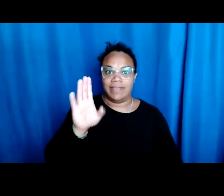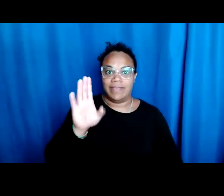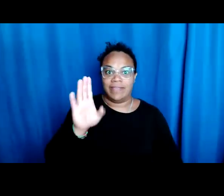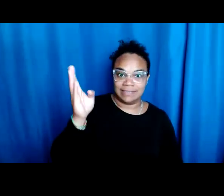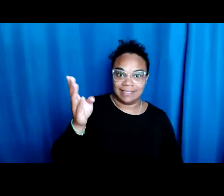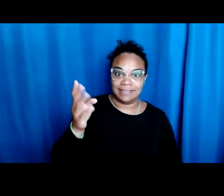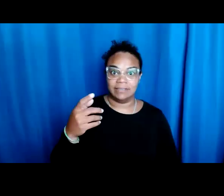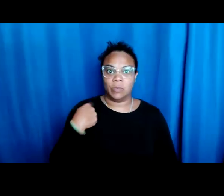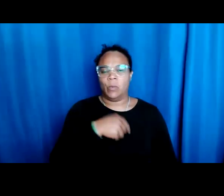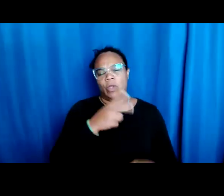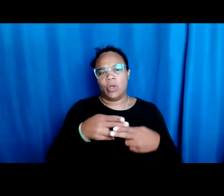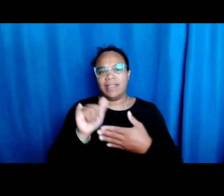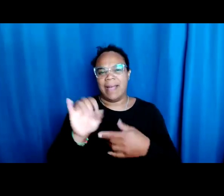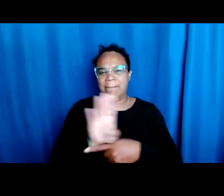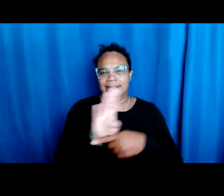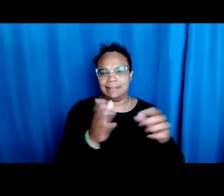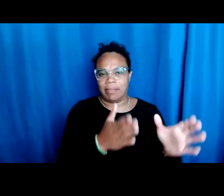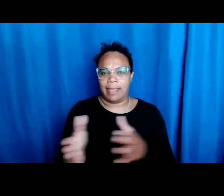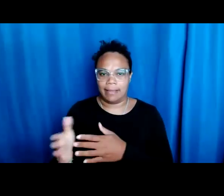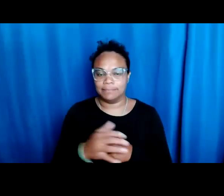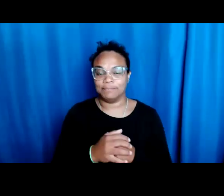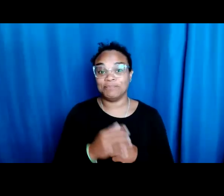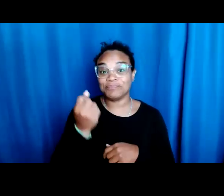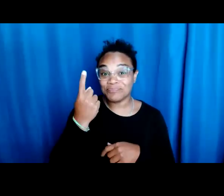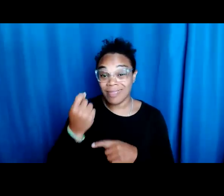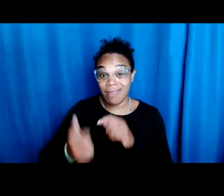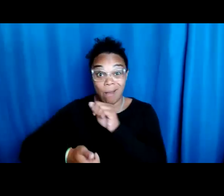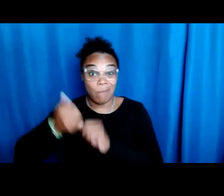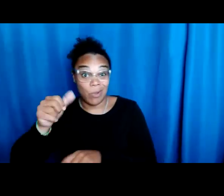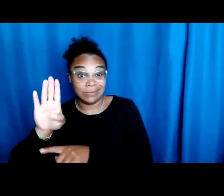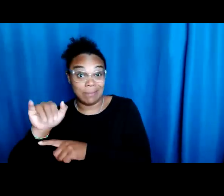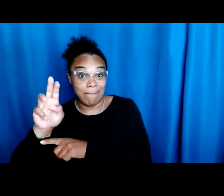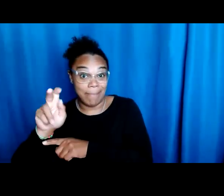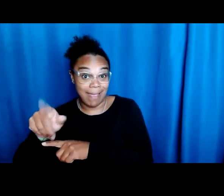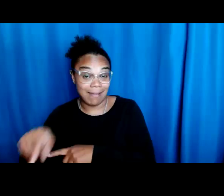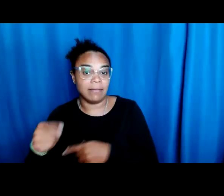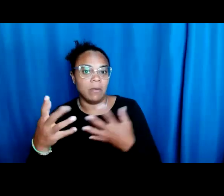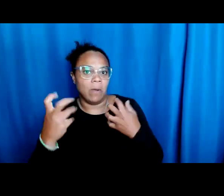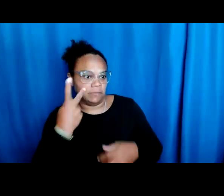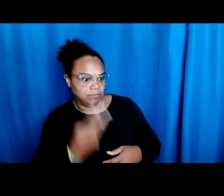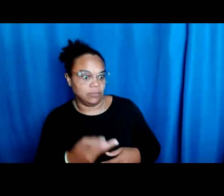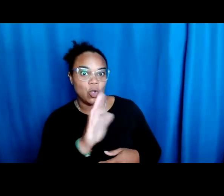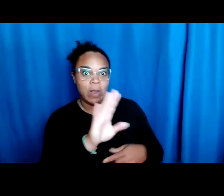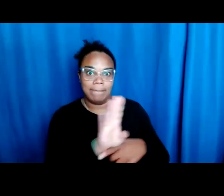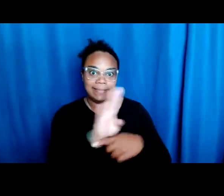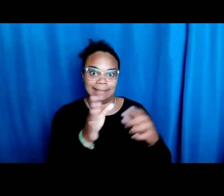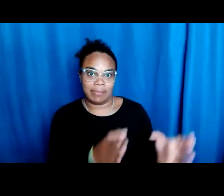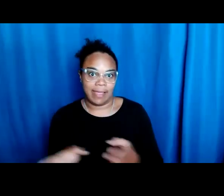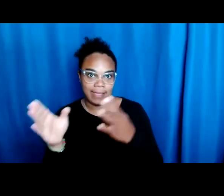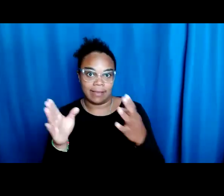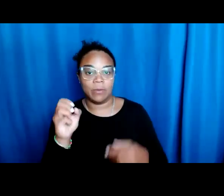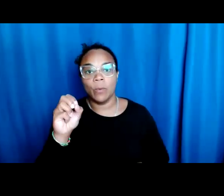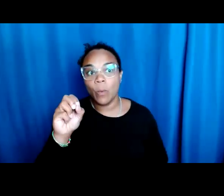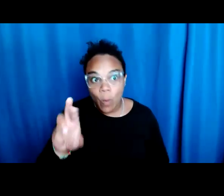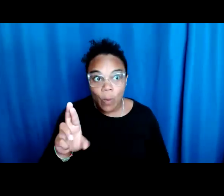call a business plan. Most banks, when you come in, they're going to ask you for a business plan or a business